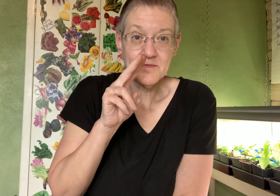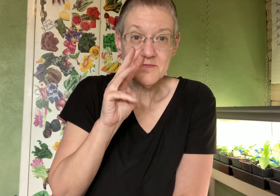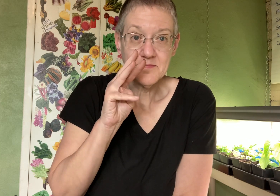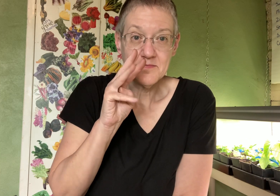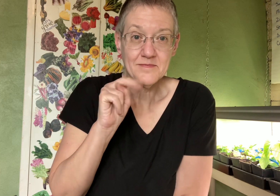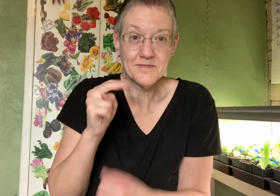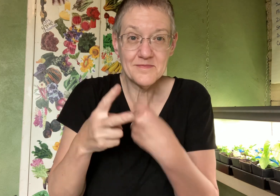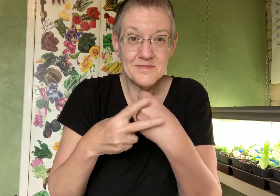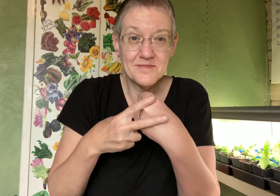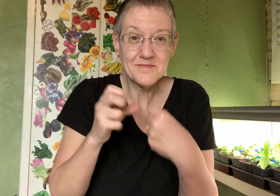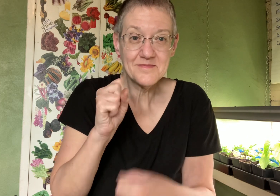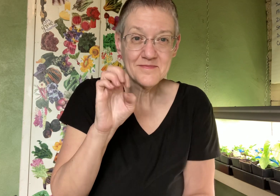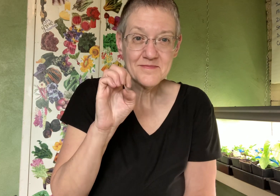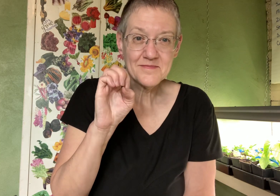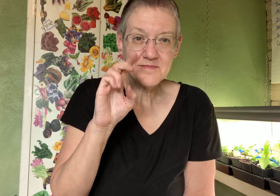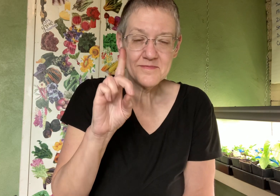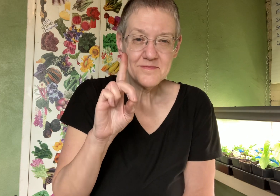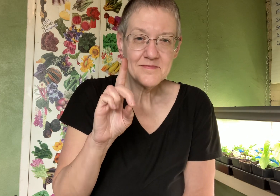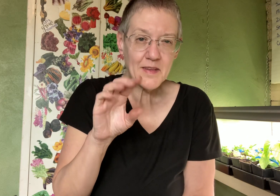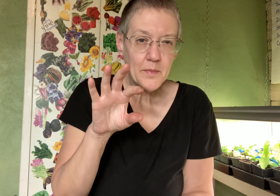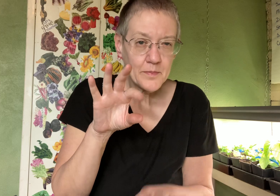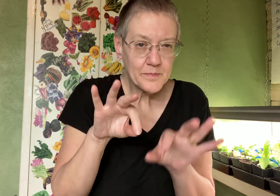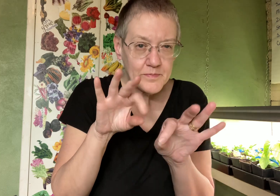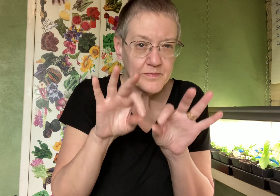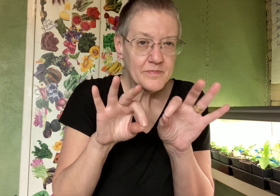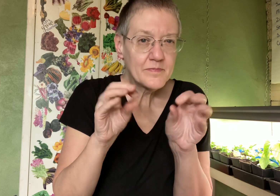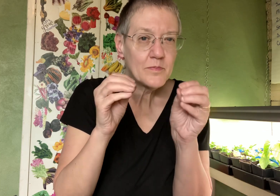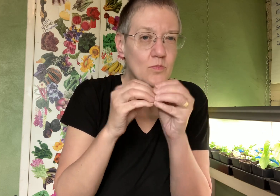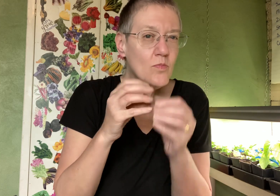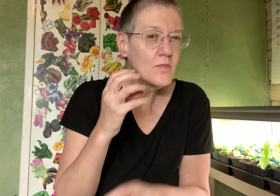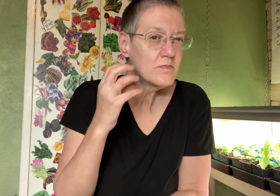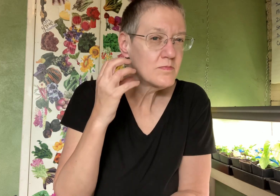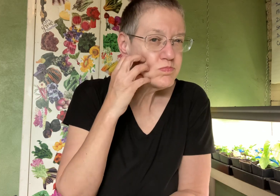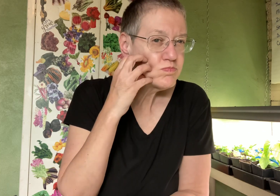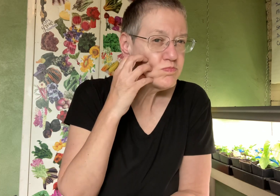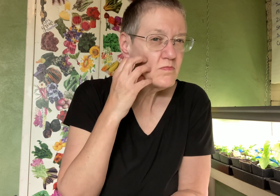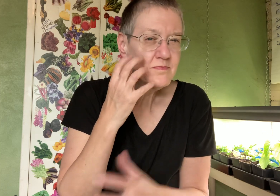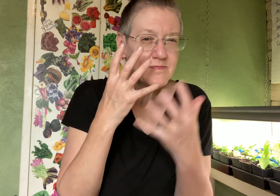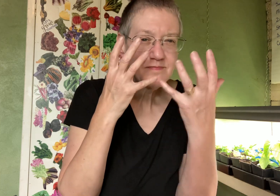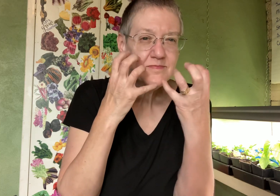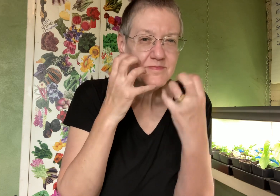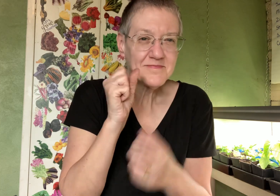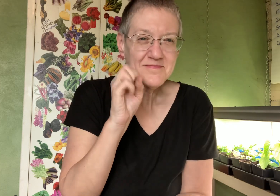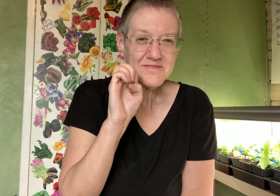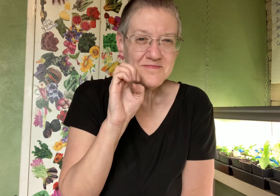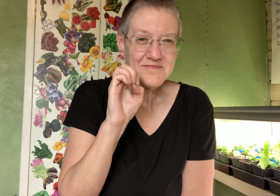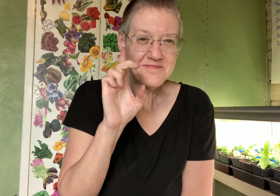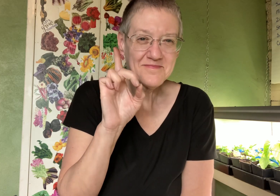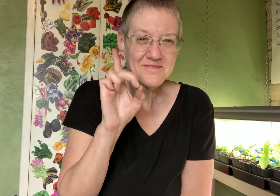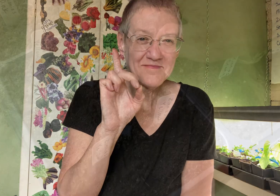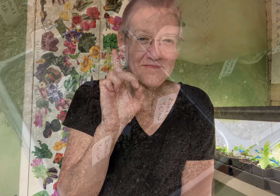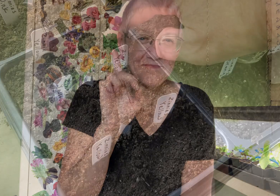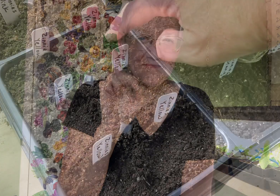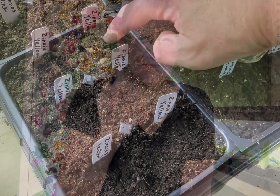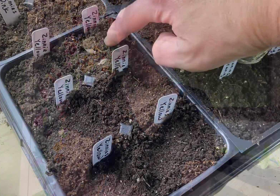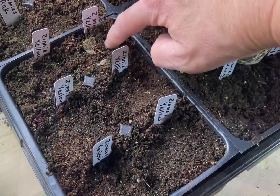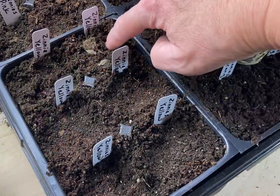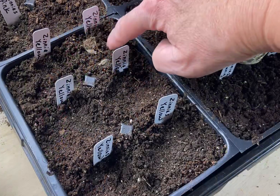cell. Because these are my own saved seeds, I'm looking for the thickest, darkest, most